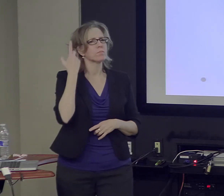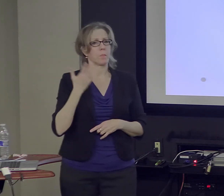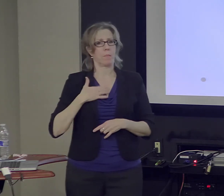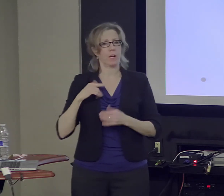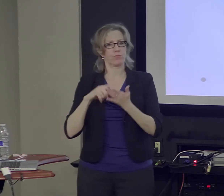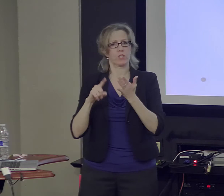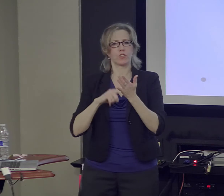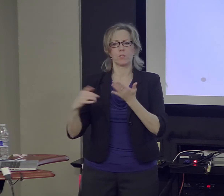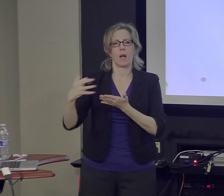languages.